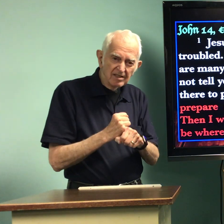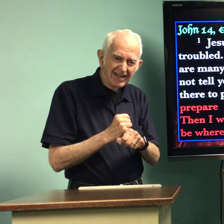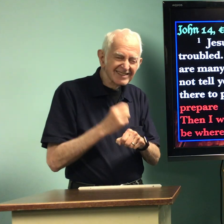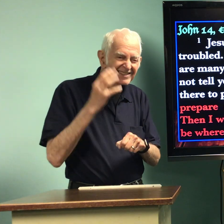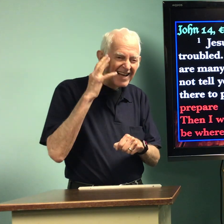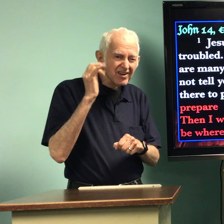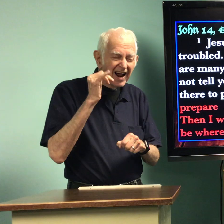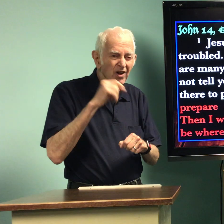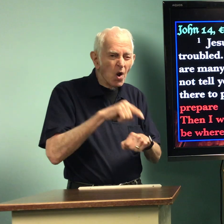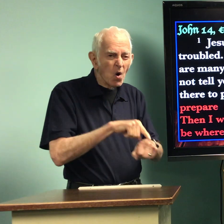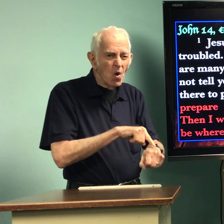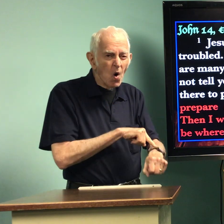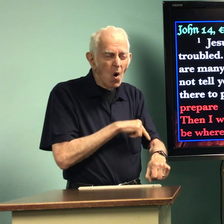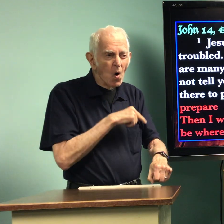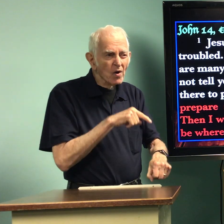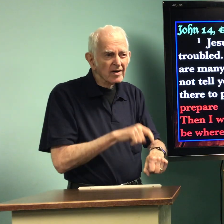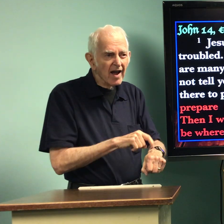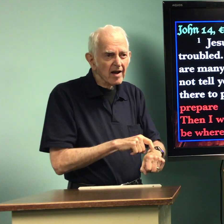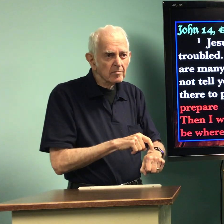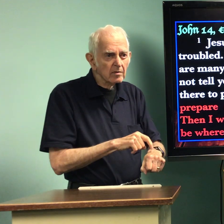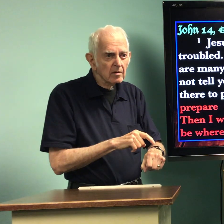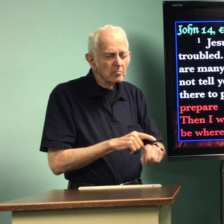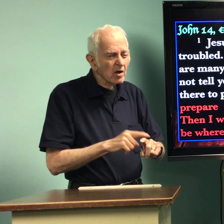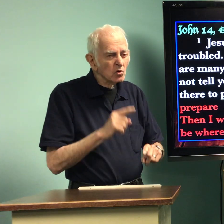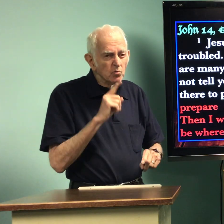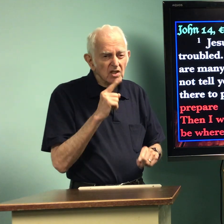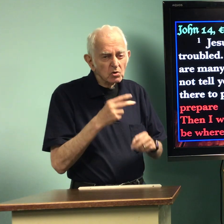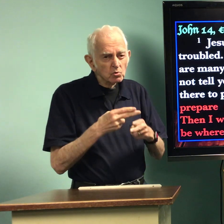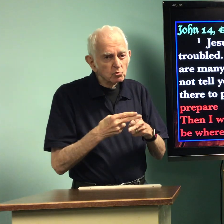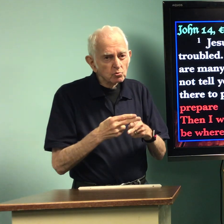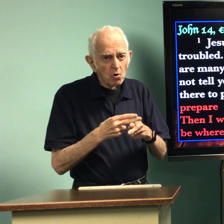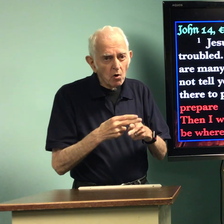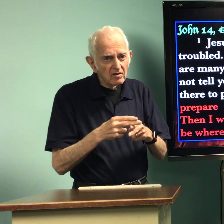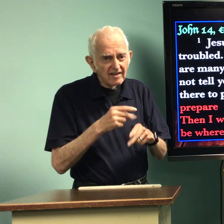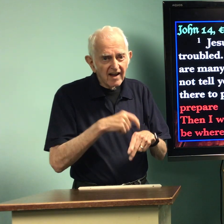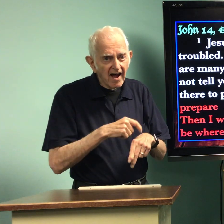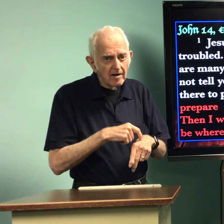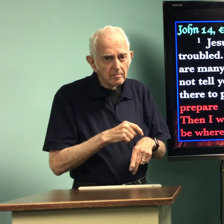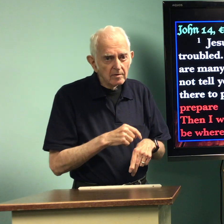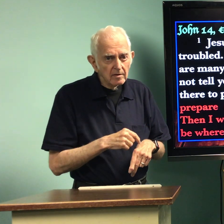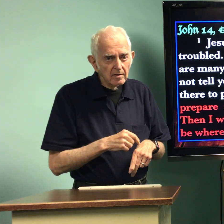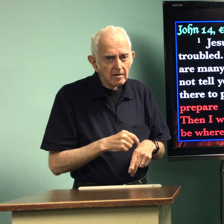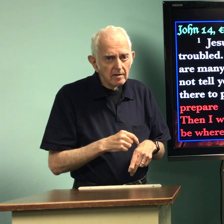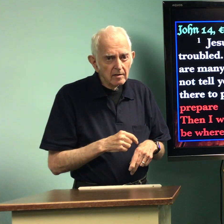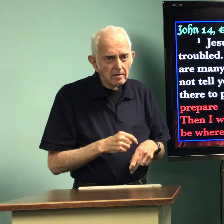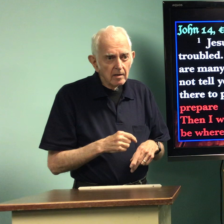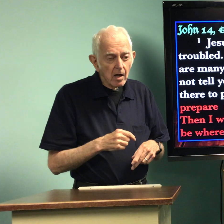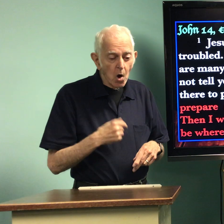18 years sounds like a long time, but really it's short.